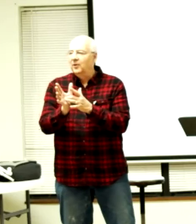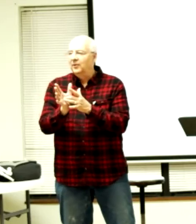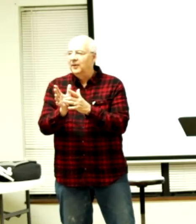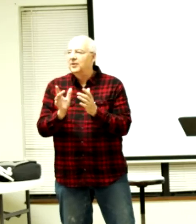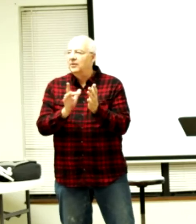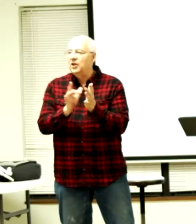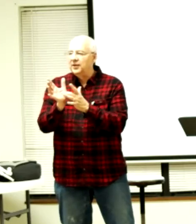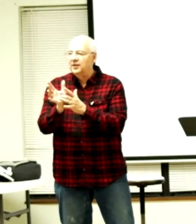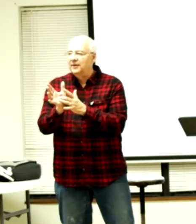more than once. So Jesus.